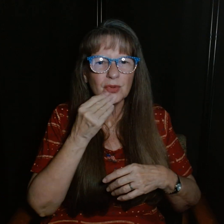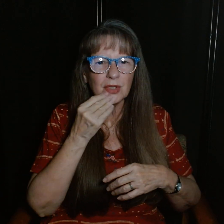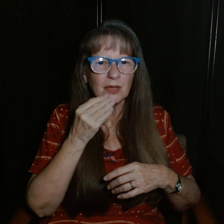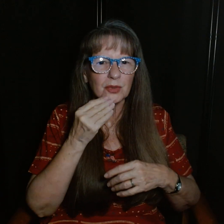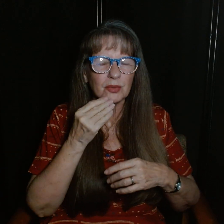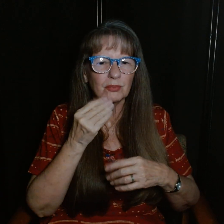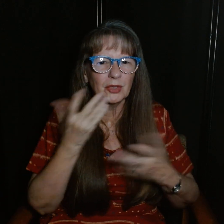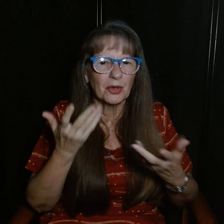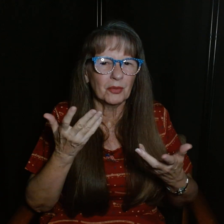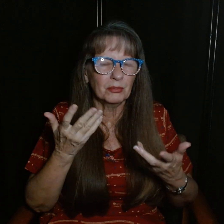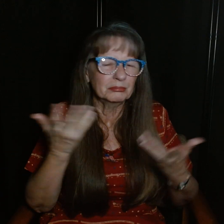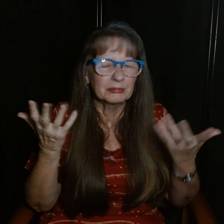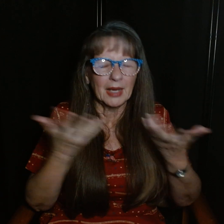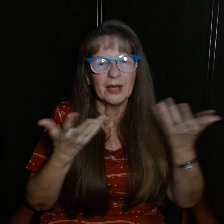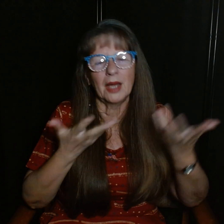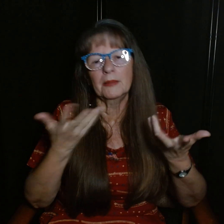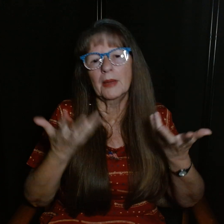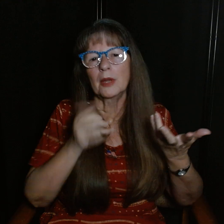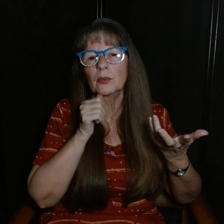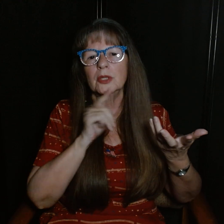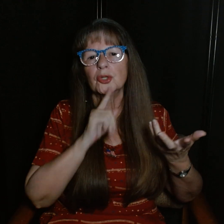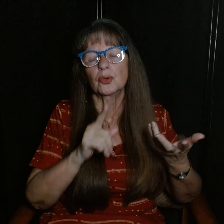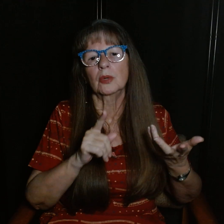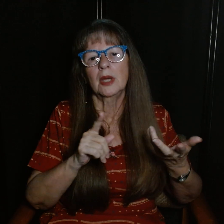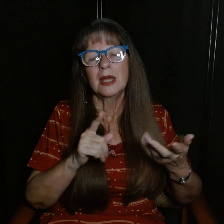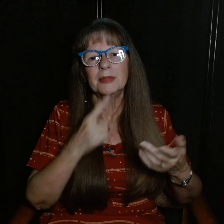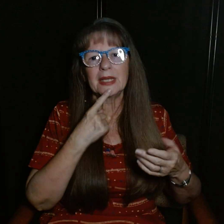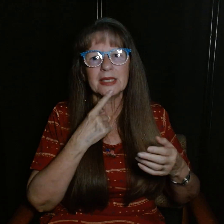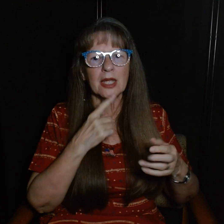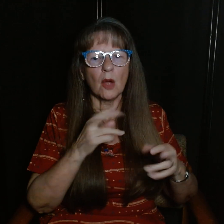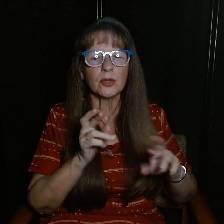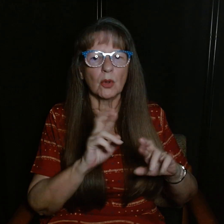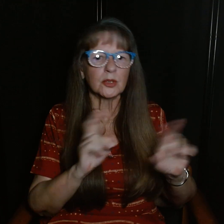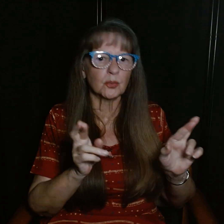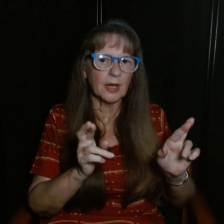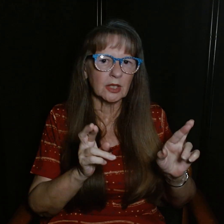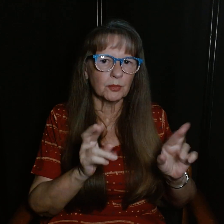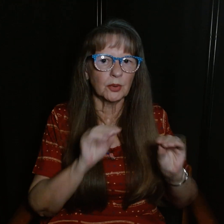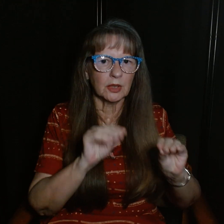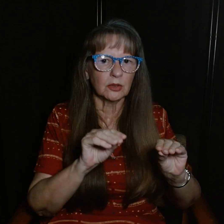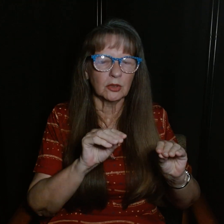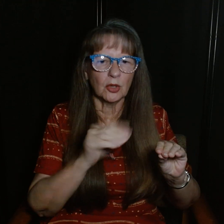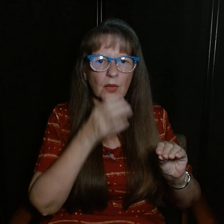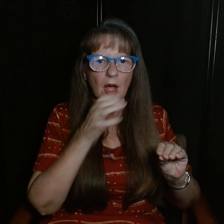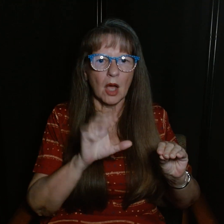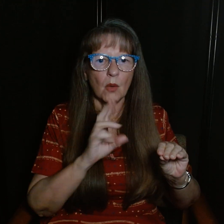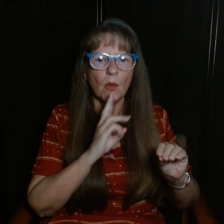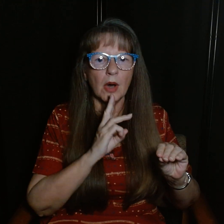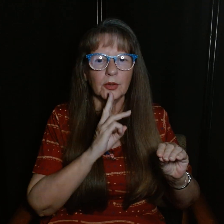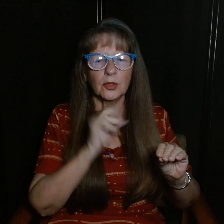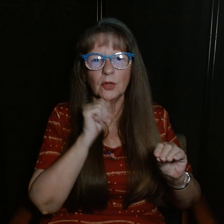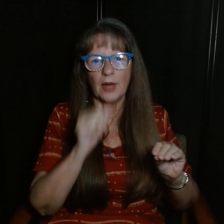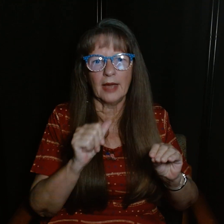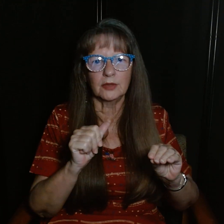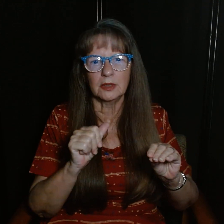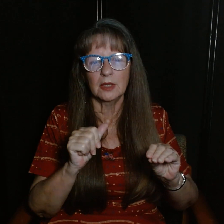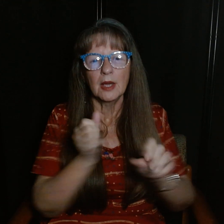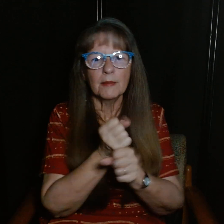and it was, I'm not really sure, but they say, oh, it's ready to put in, the hot water. You don't have to make